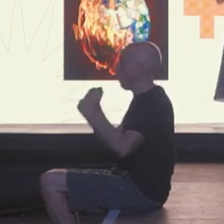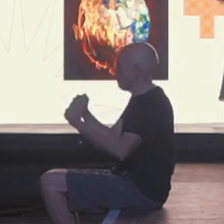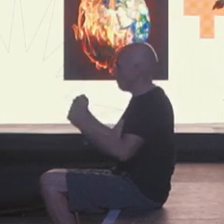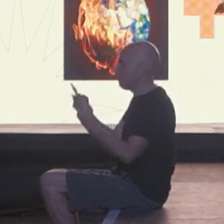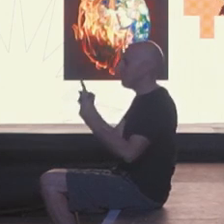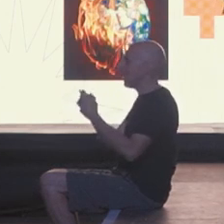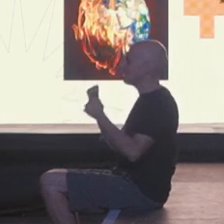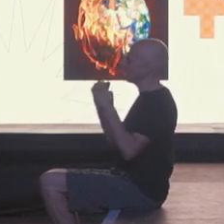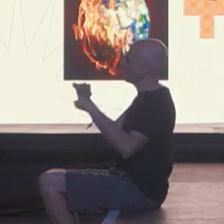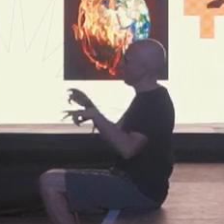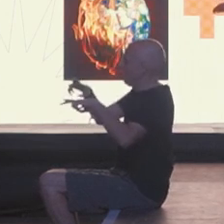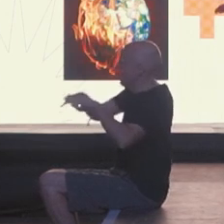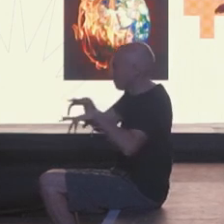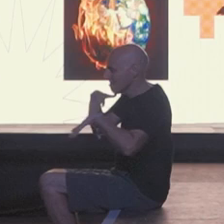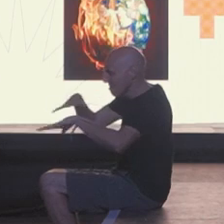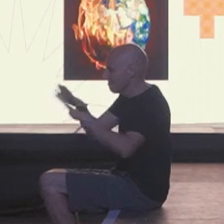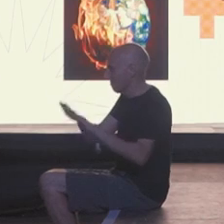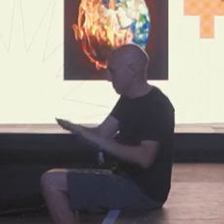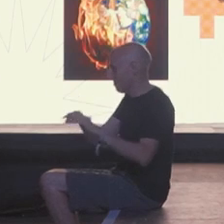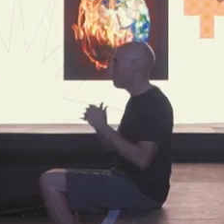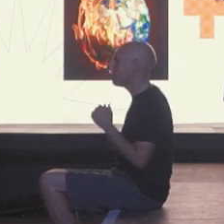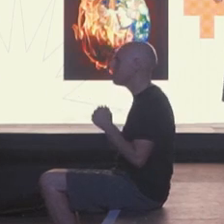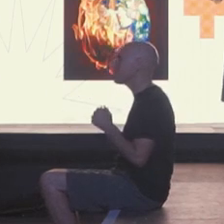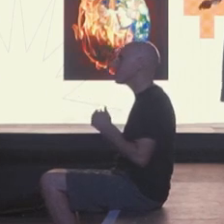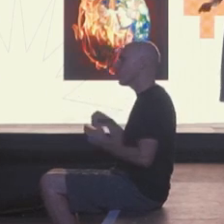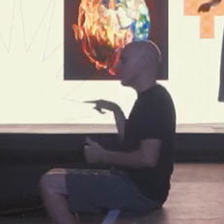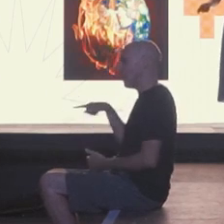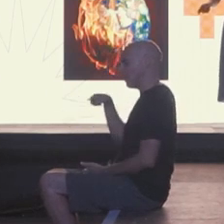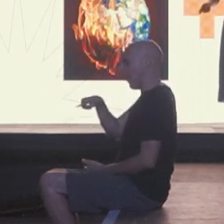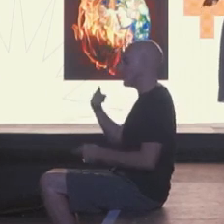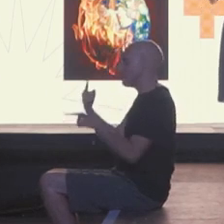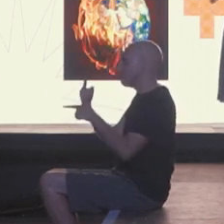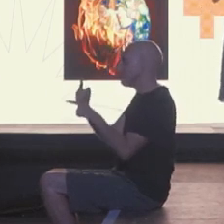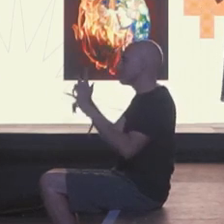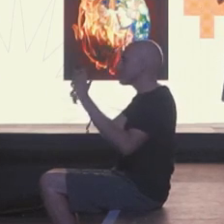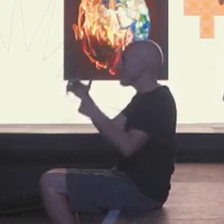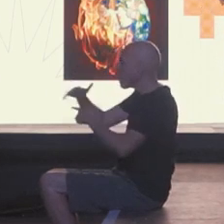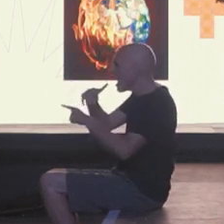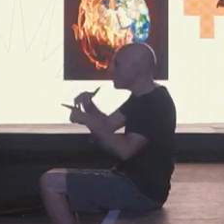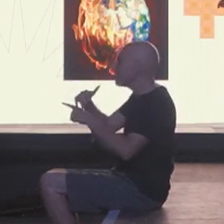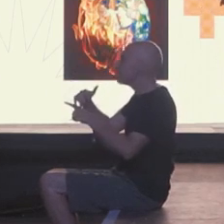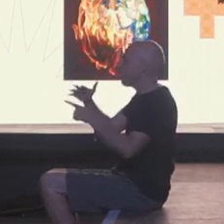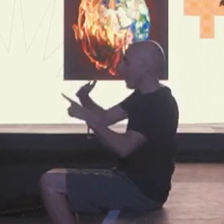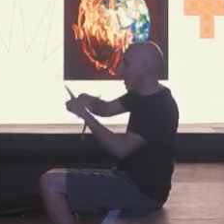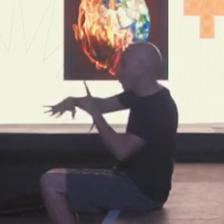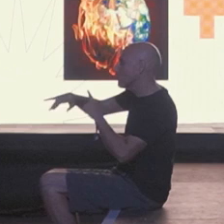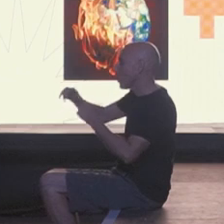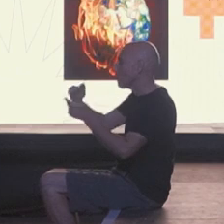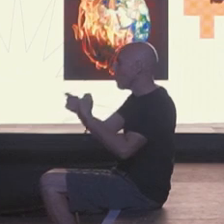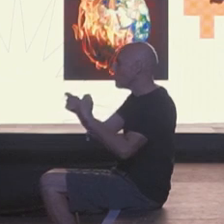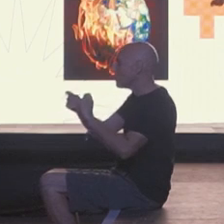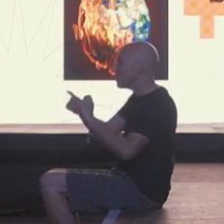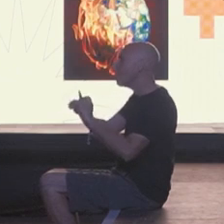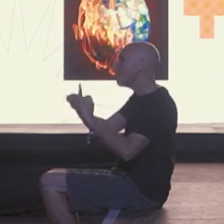to wonder why, when we talk about the climate and ecological emergency, people are so reluctant to address